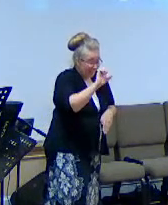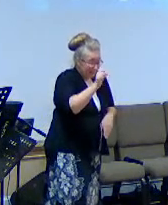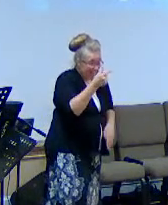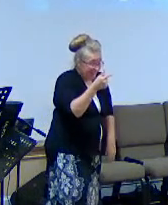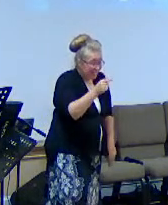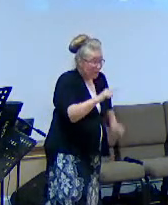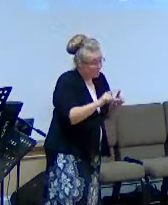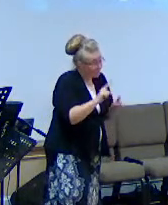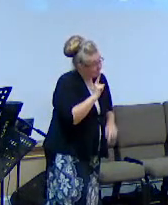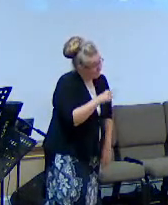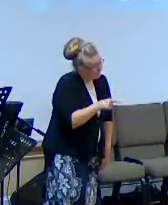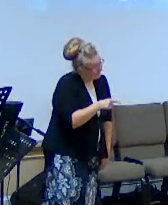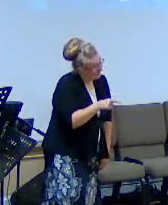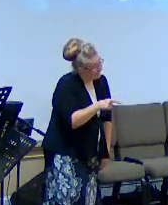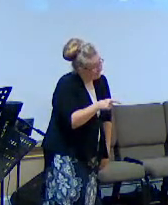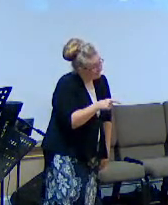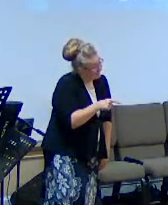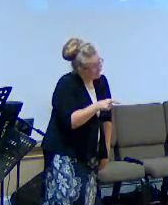But it's real.